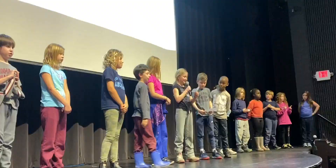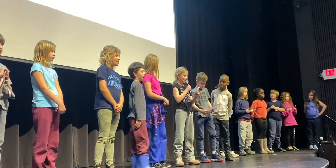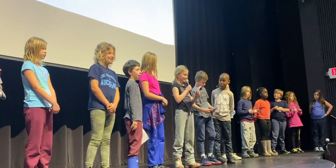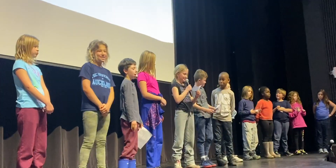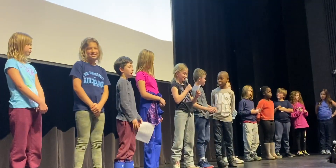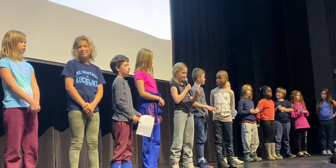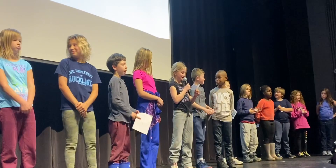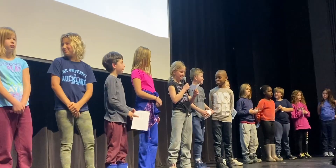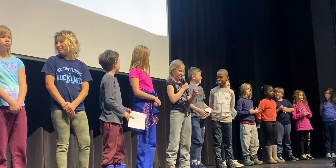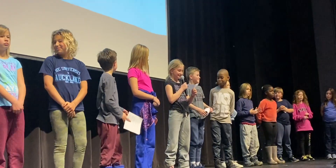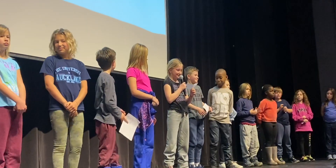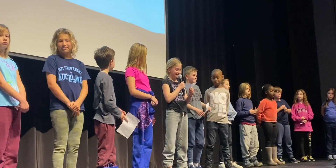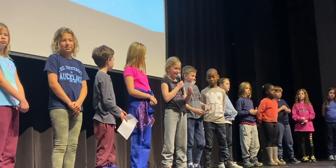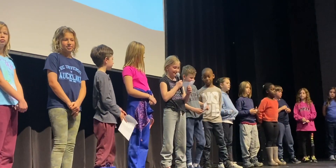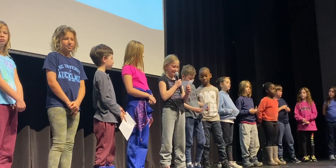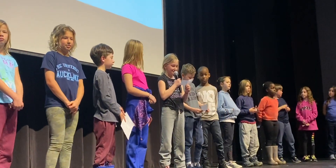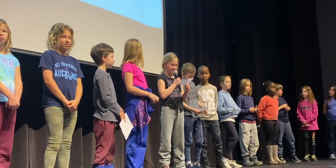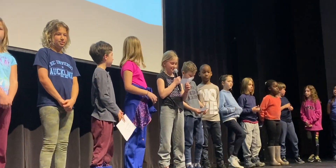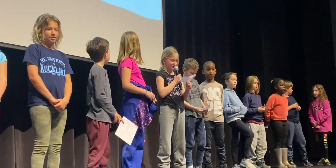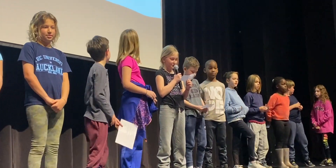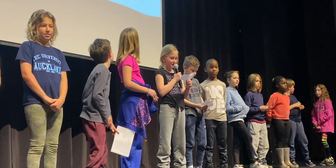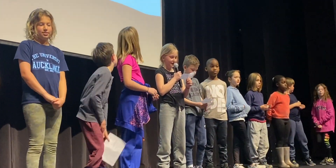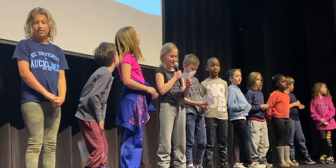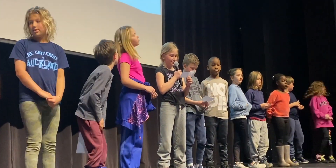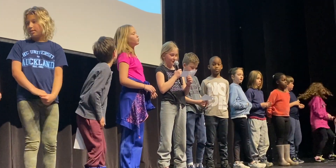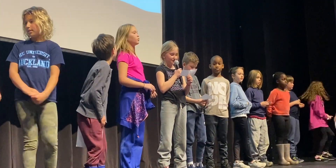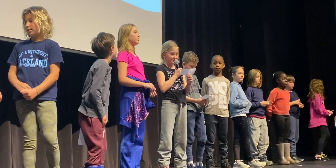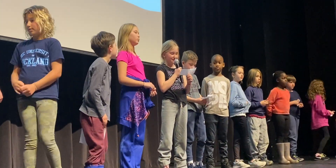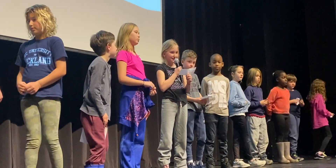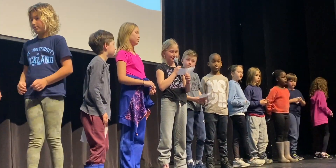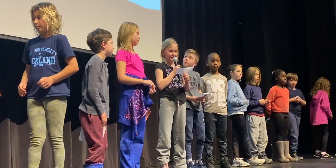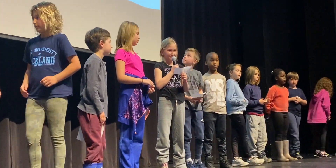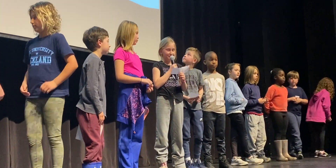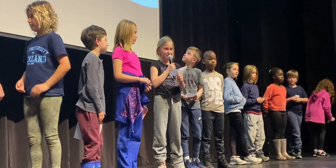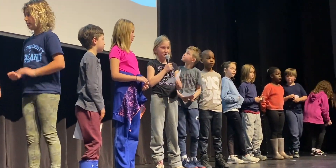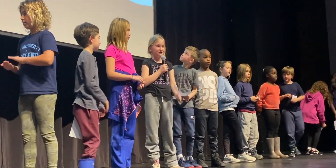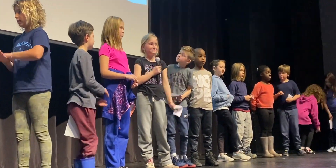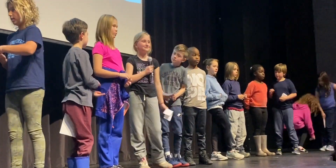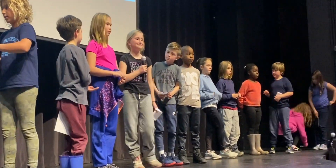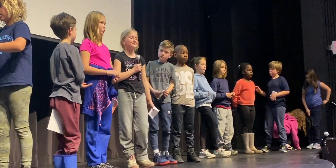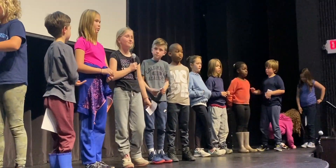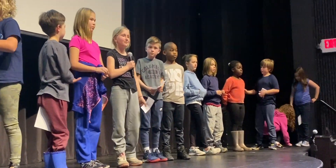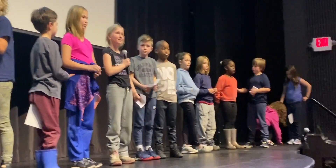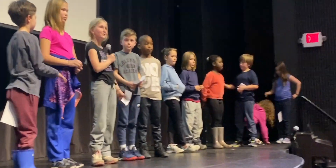Now turn to the person sitting next to you and greet them in sign language.